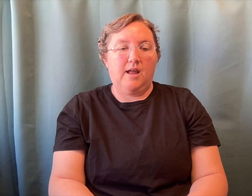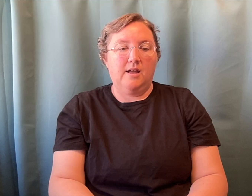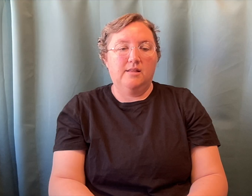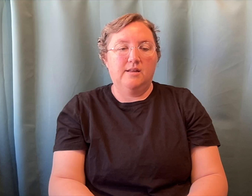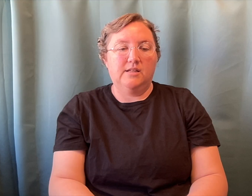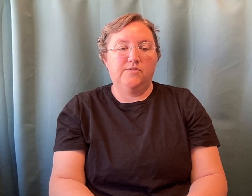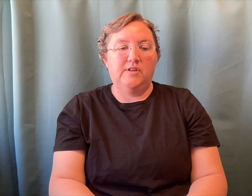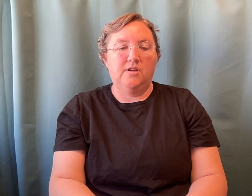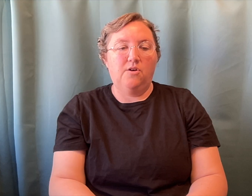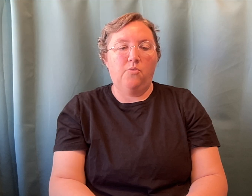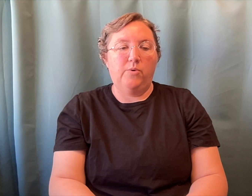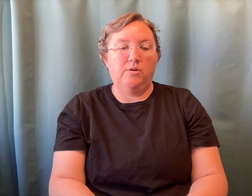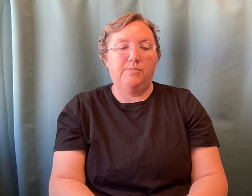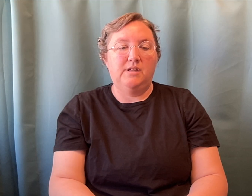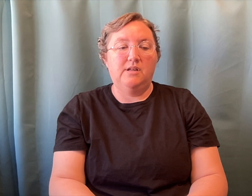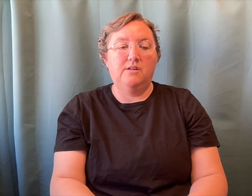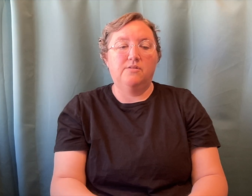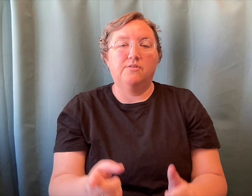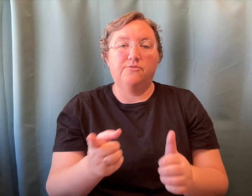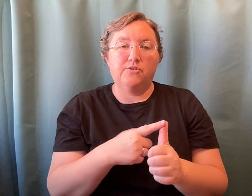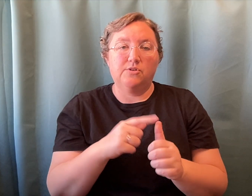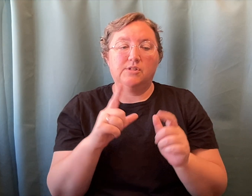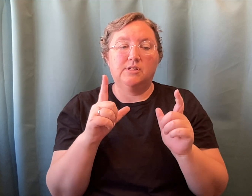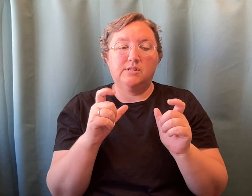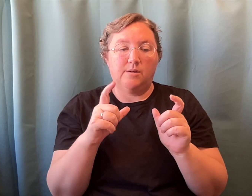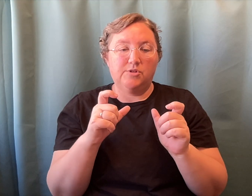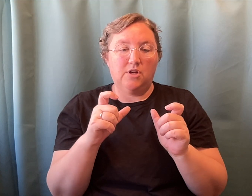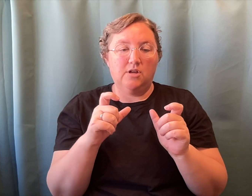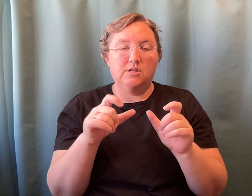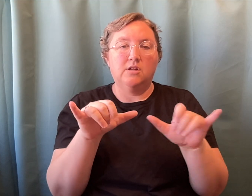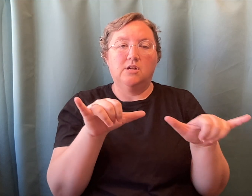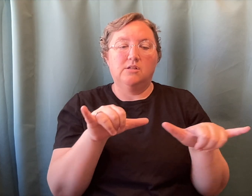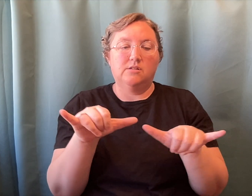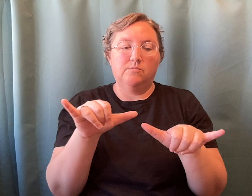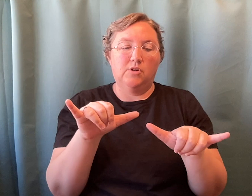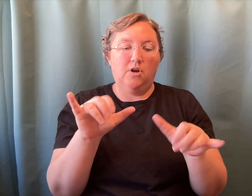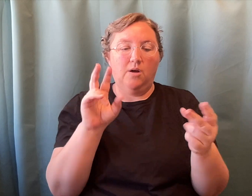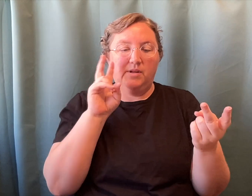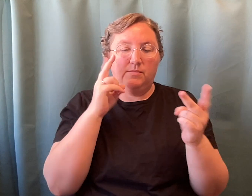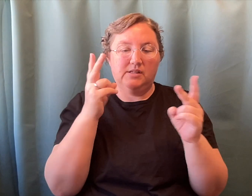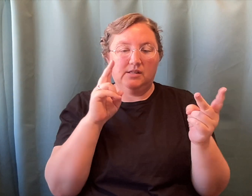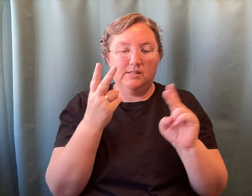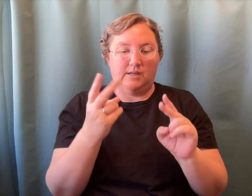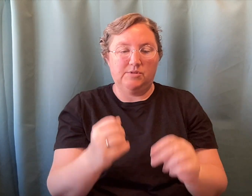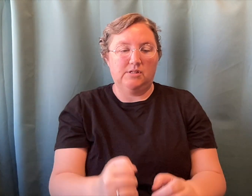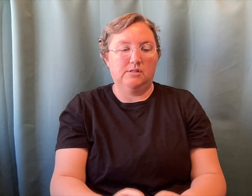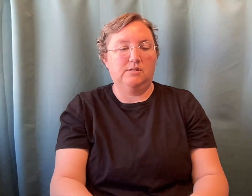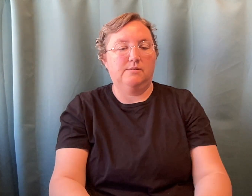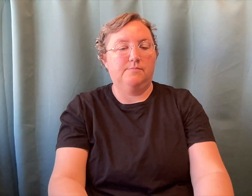And the next video will be the first snapshot, some common misconceptions.